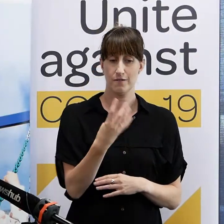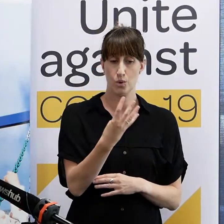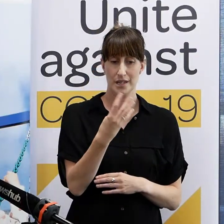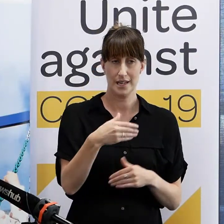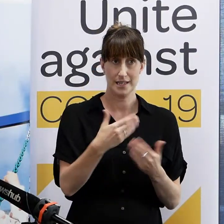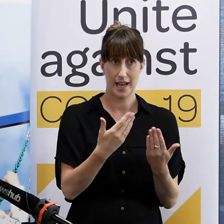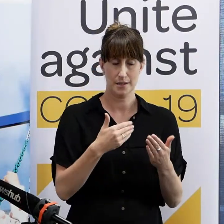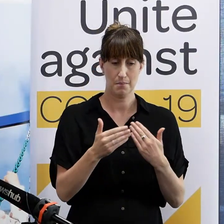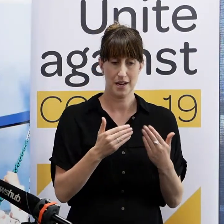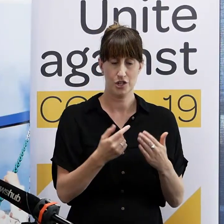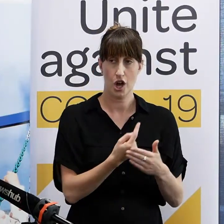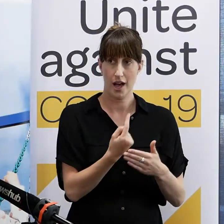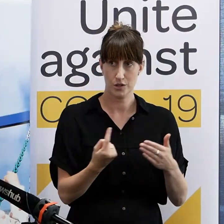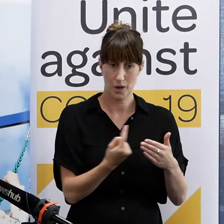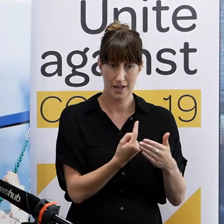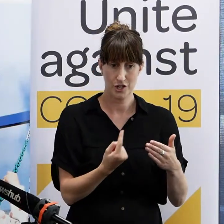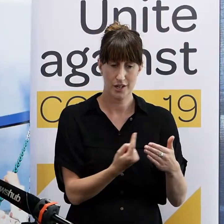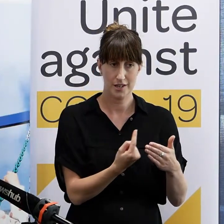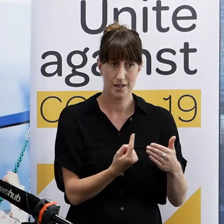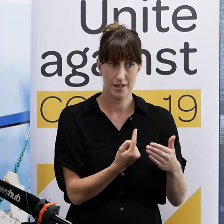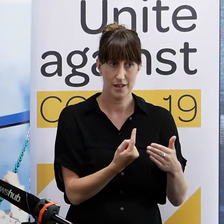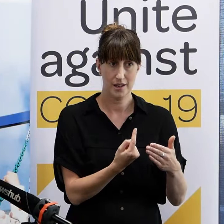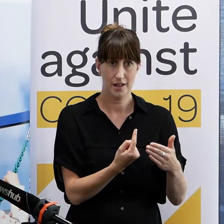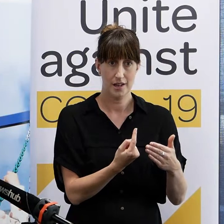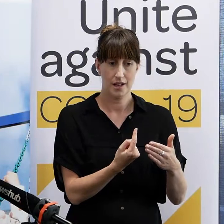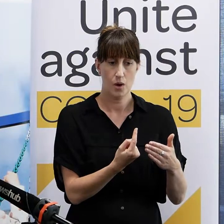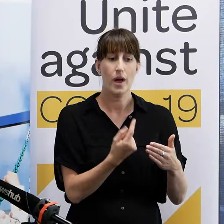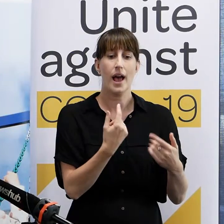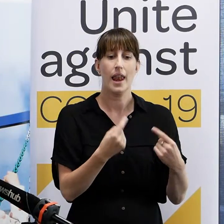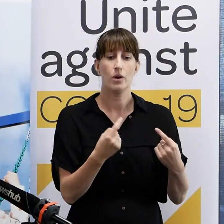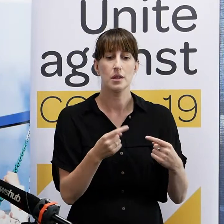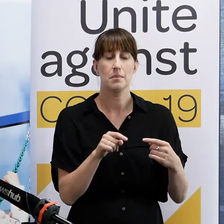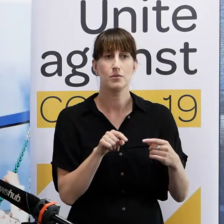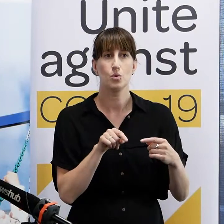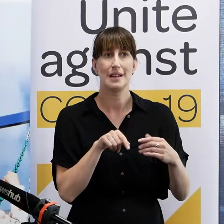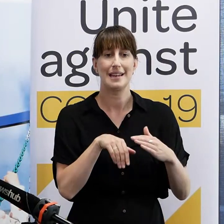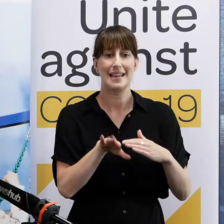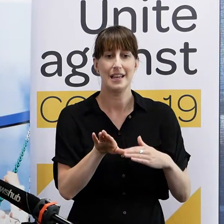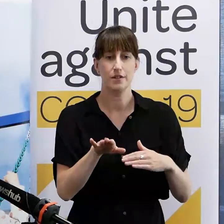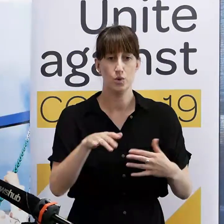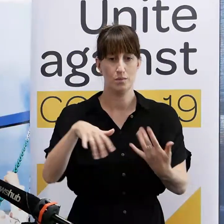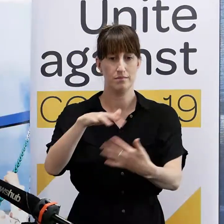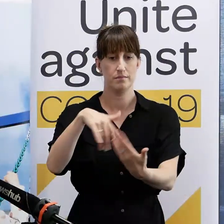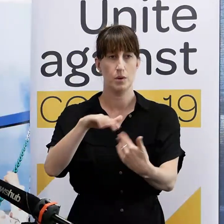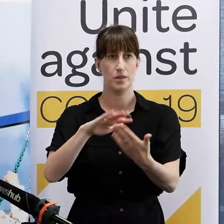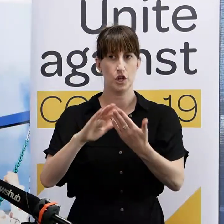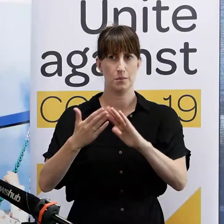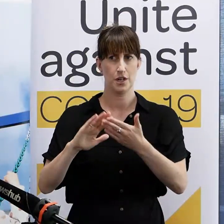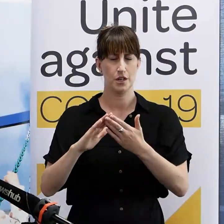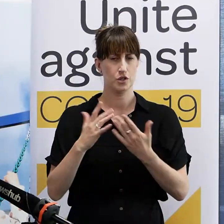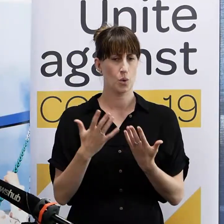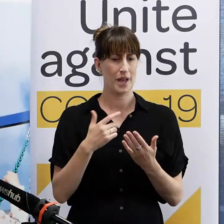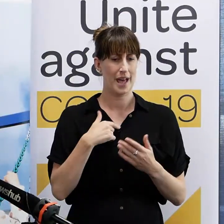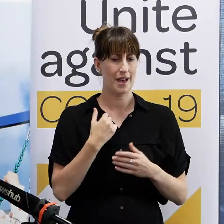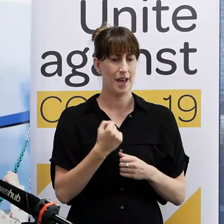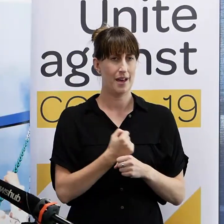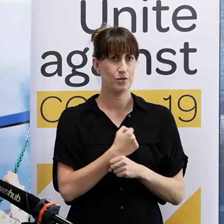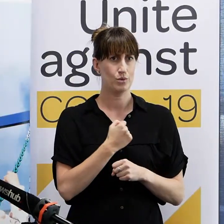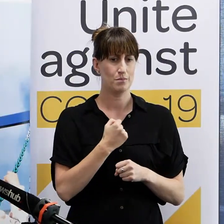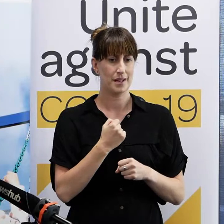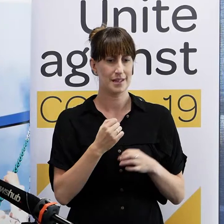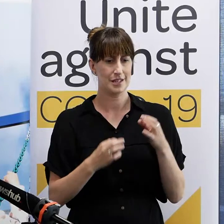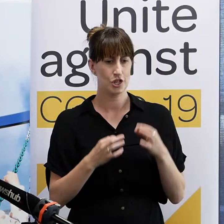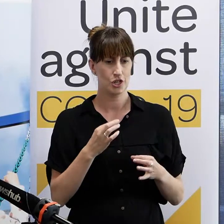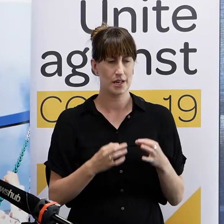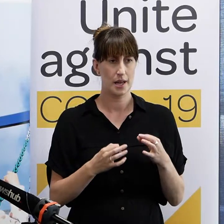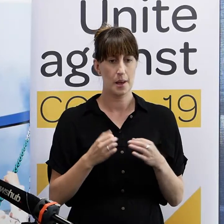and we're essentially allowing people out into the community for a period of time. So that decision is based on public health recommendations from